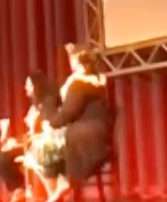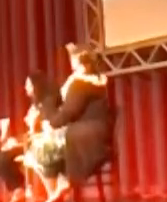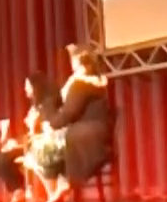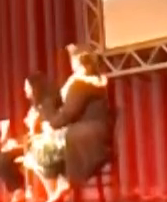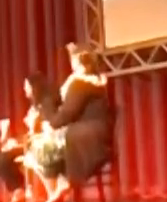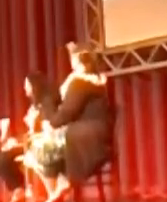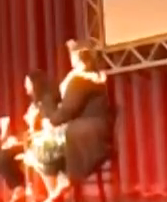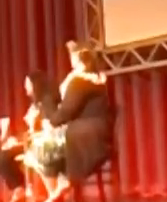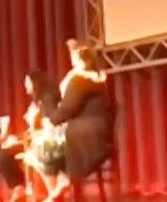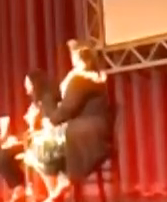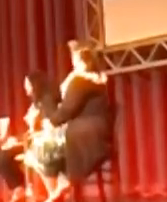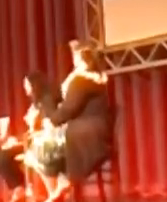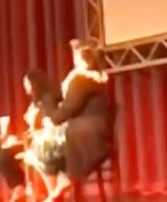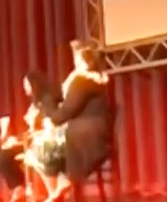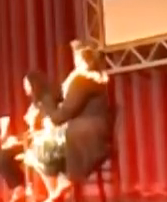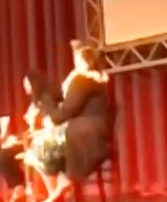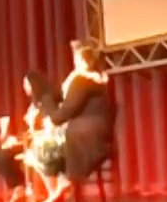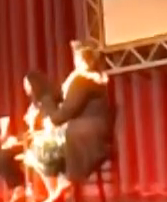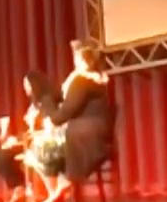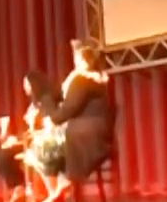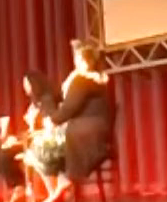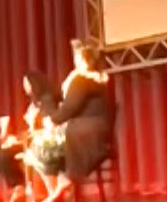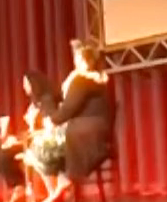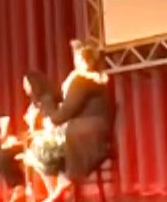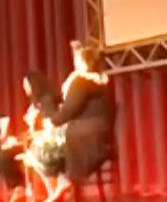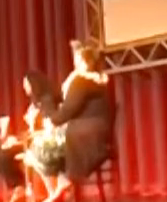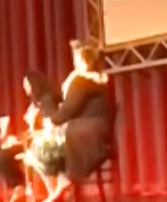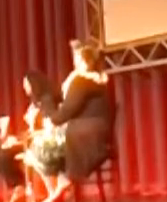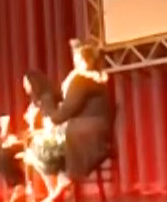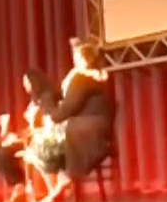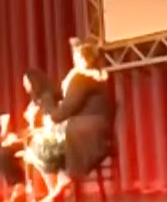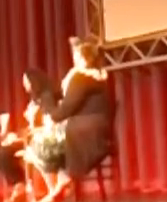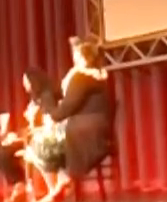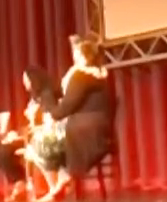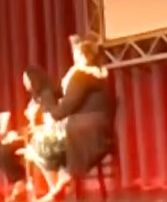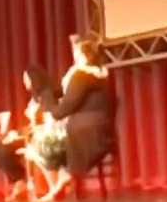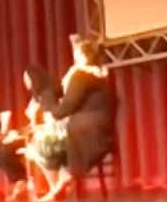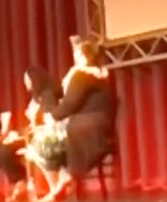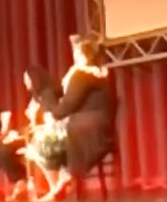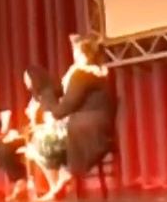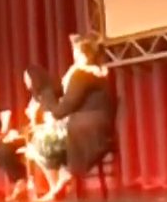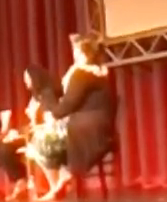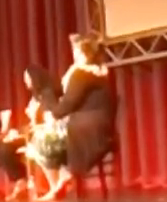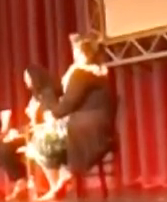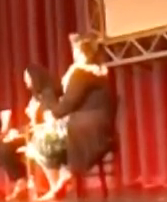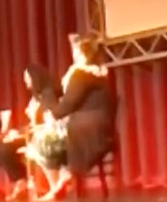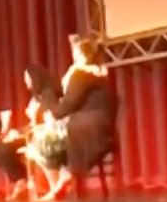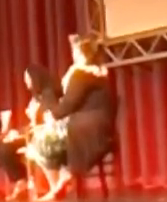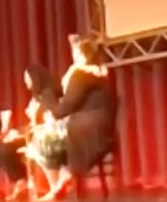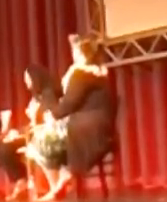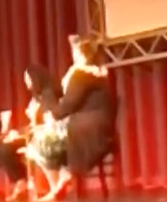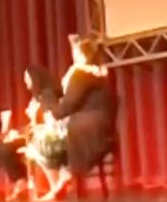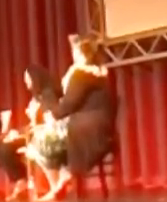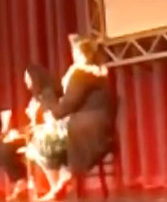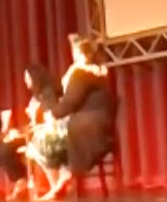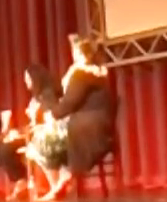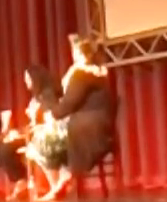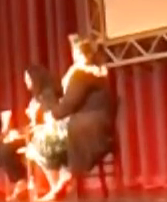with us. But I'm really right in regards to non-Māori and non-Pacifica, it's